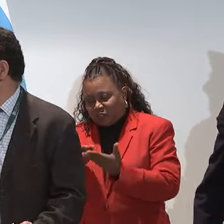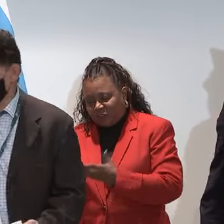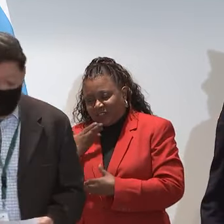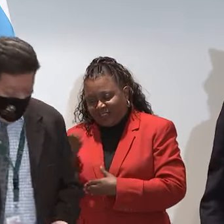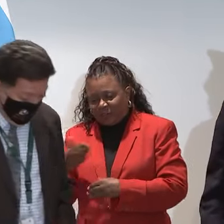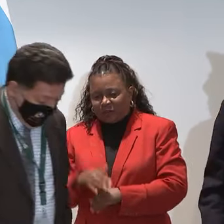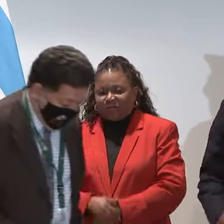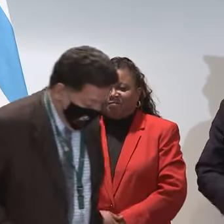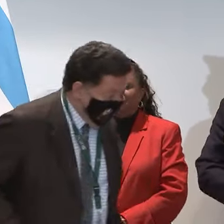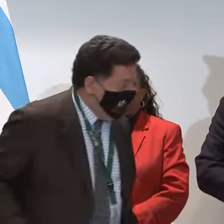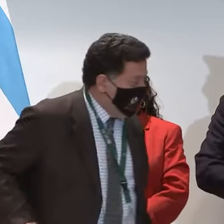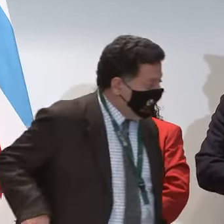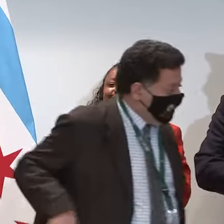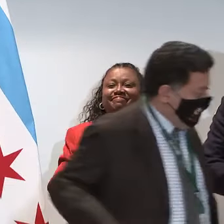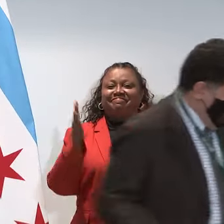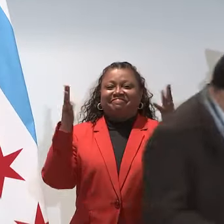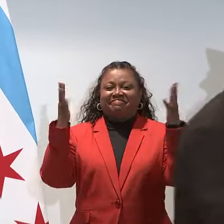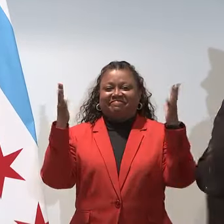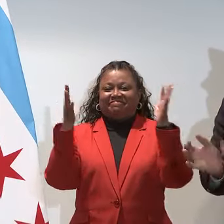Lord.